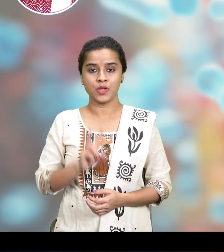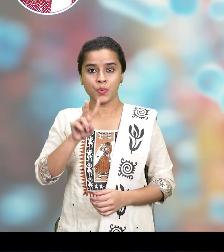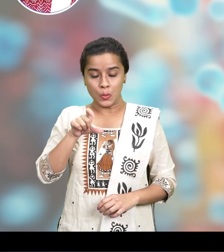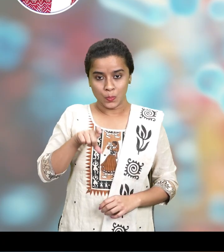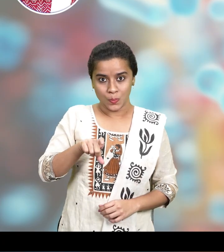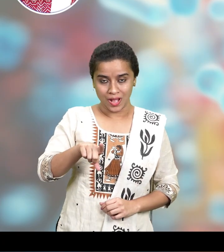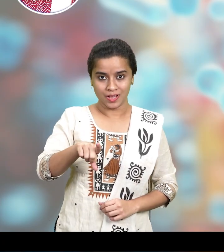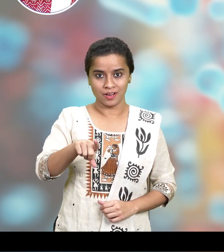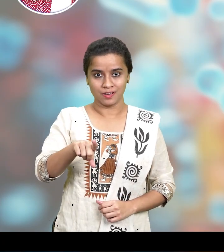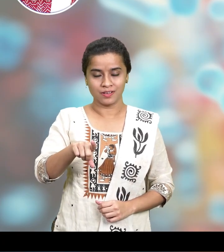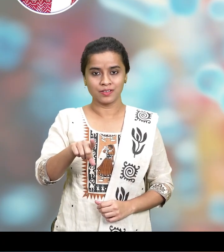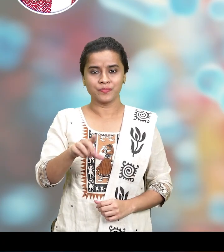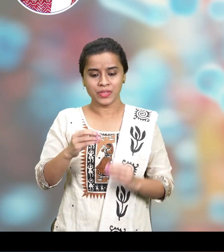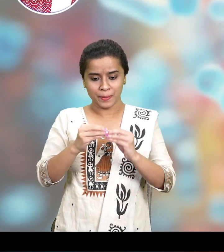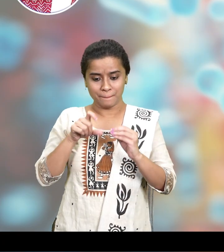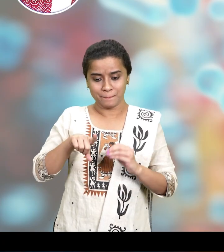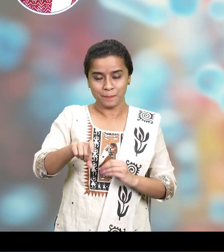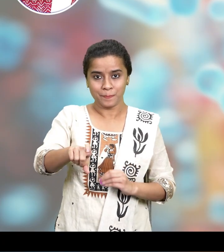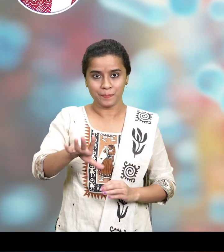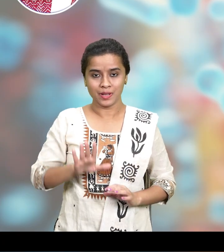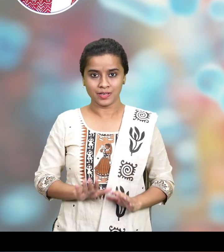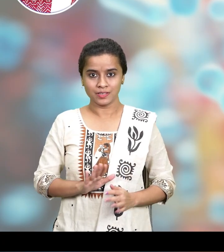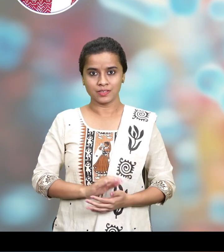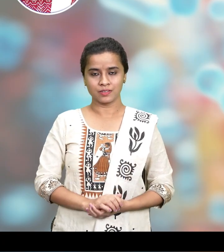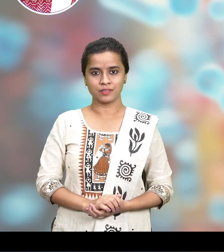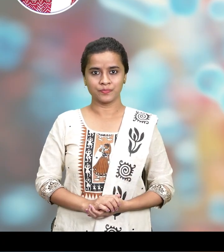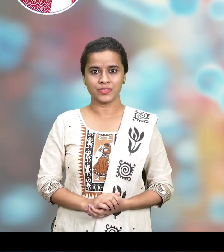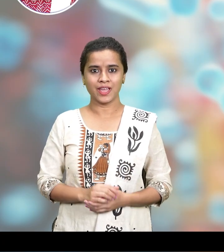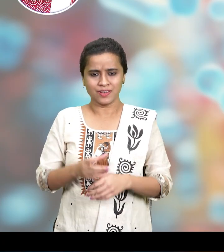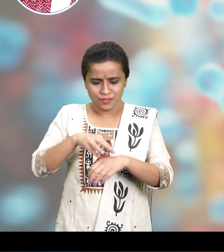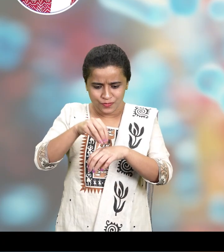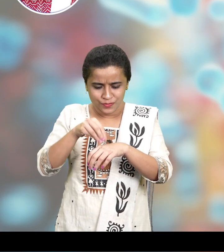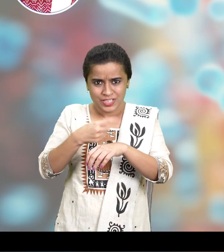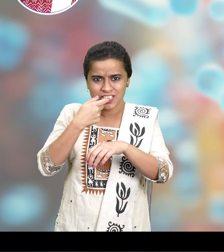Viruses, bacteria, and fungi